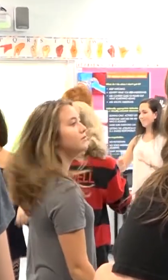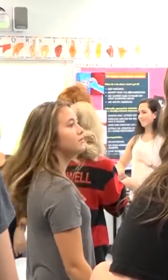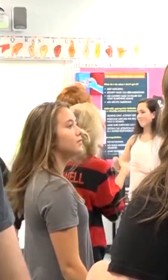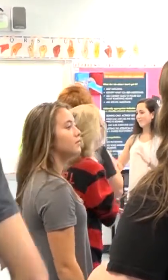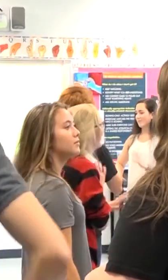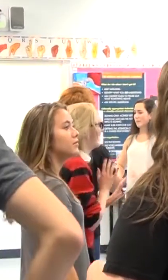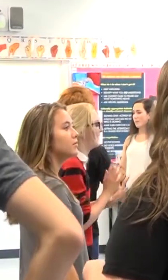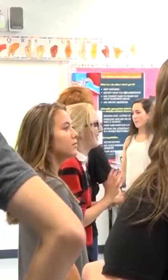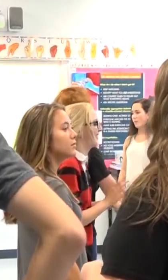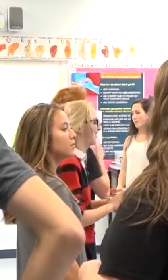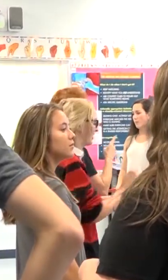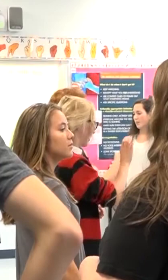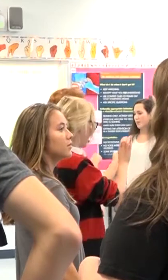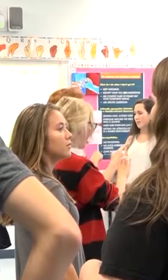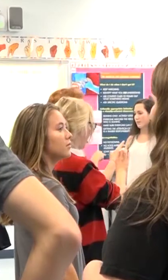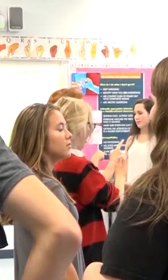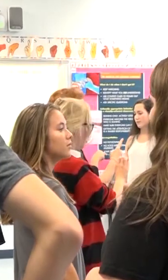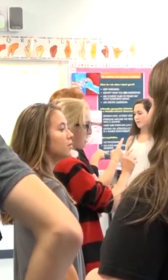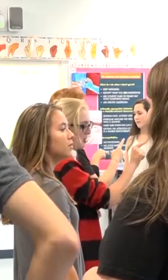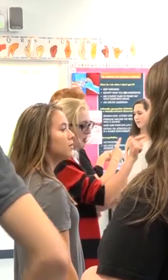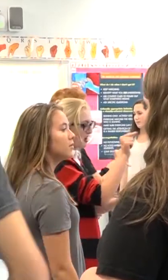This is how you sign church. Yep, perfect.